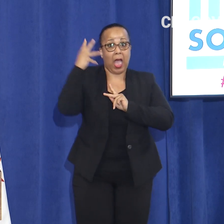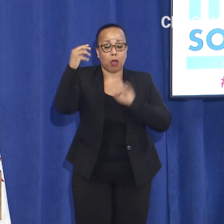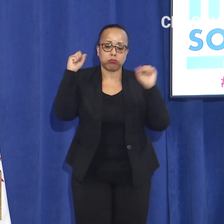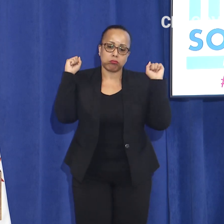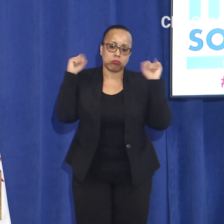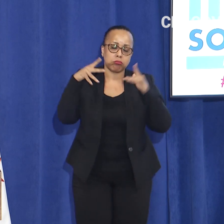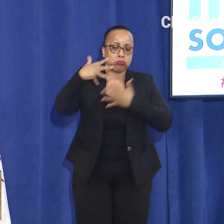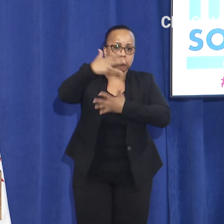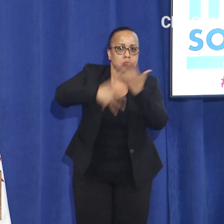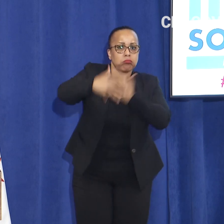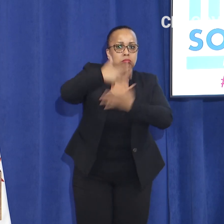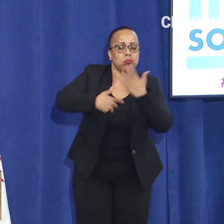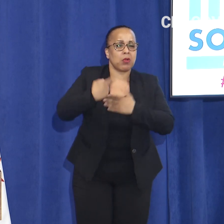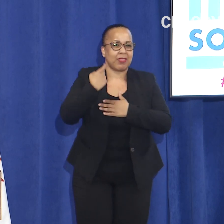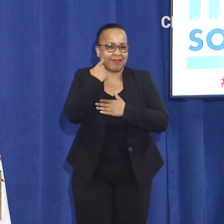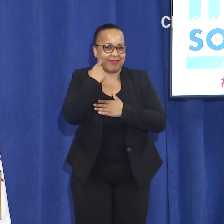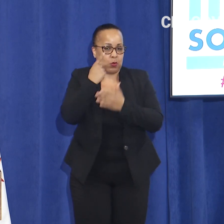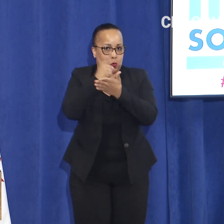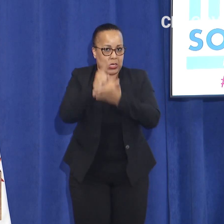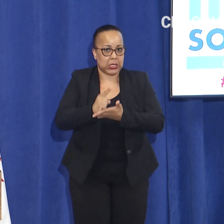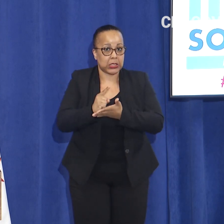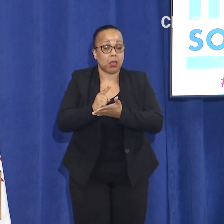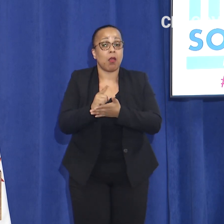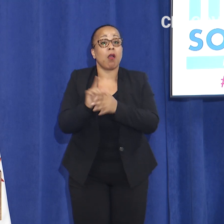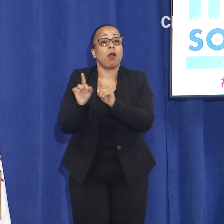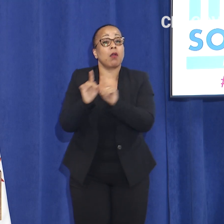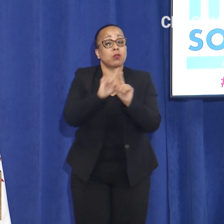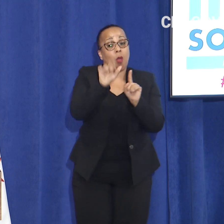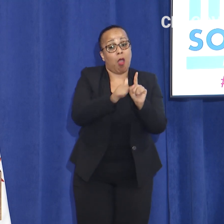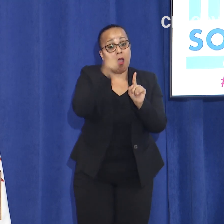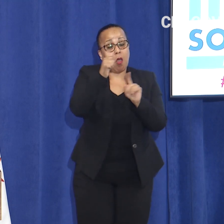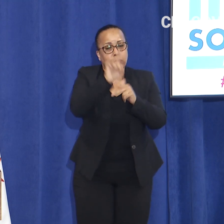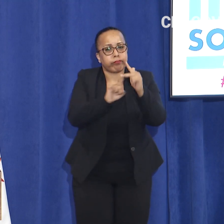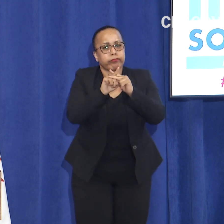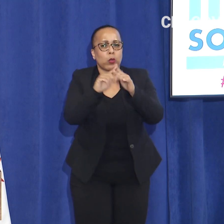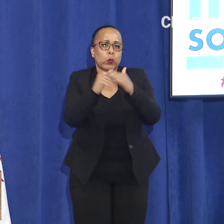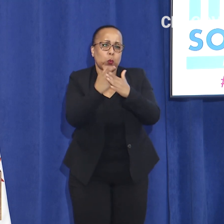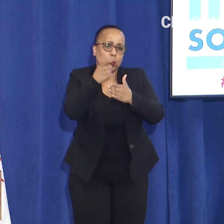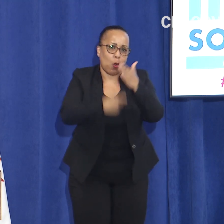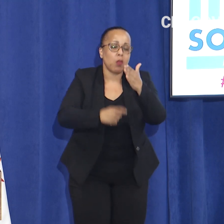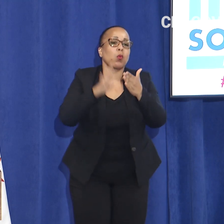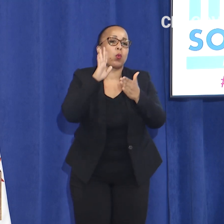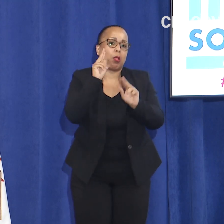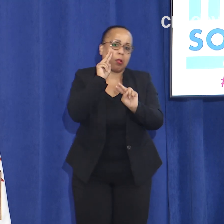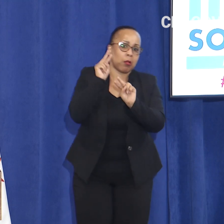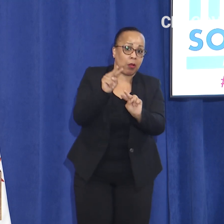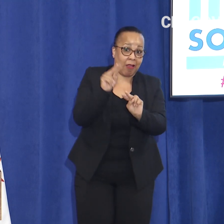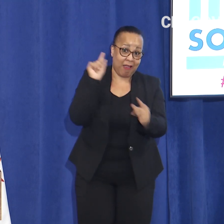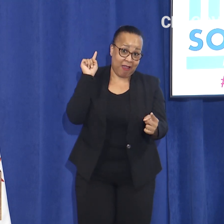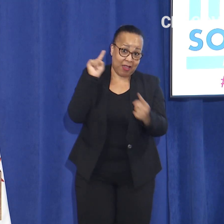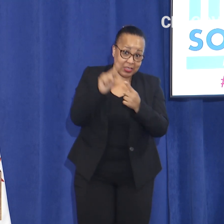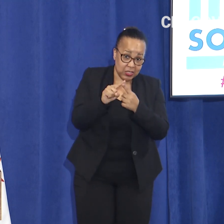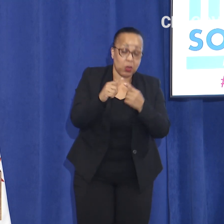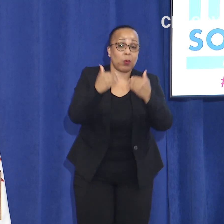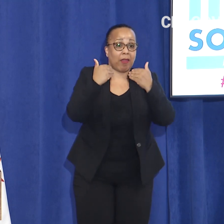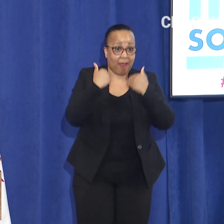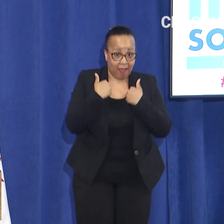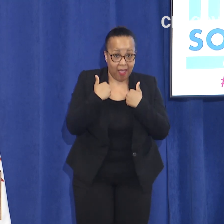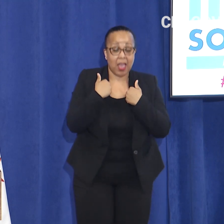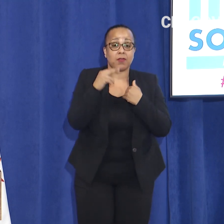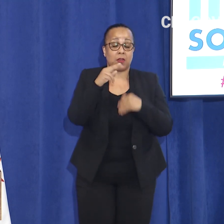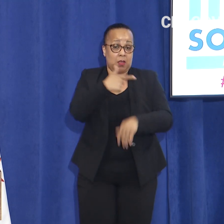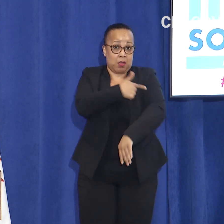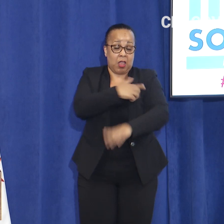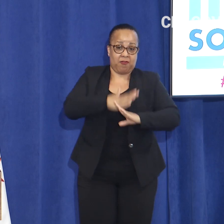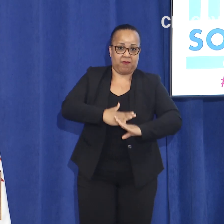gathering in recent weeks. And other new costs we will surely incur until there is a viable